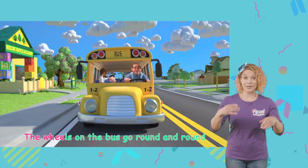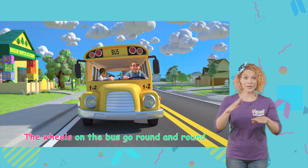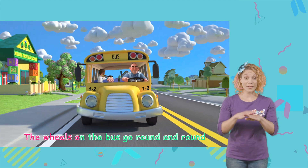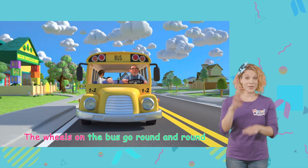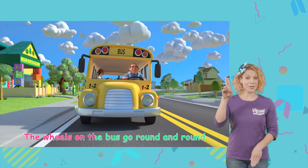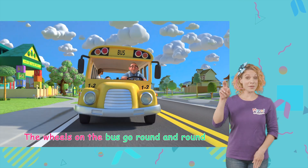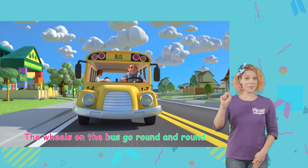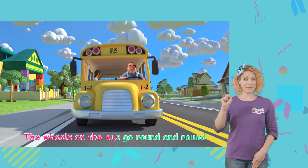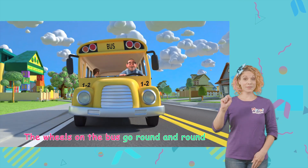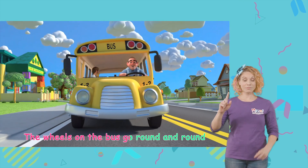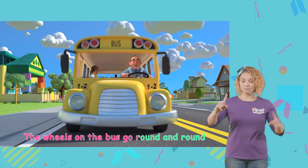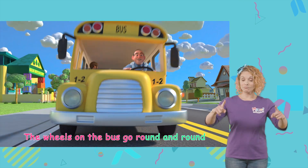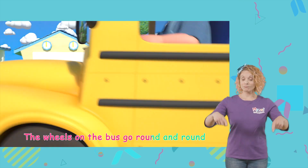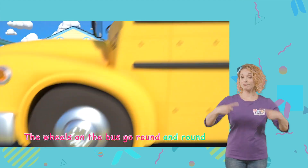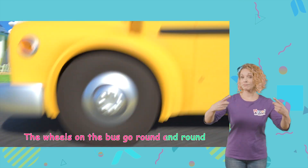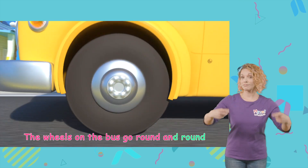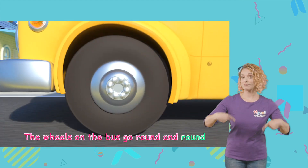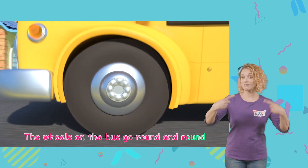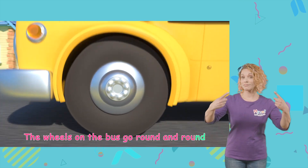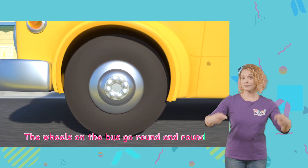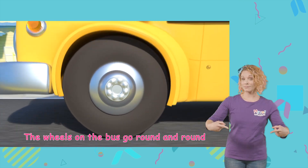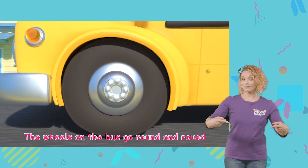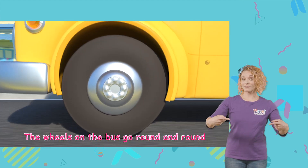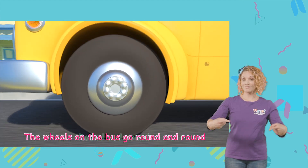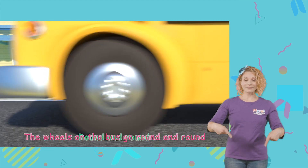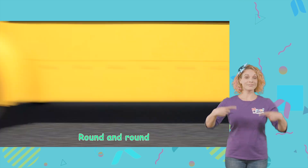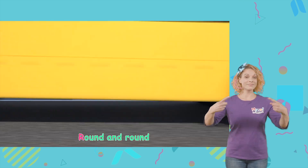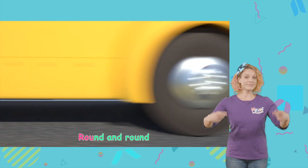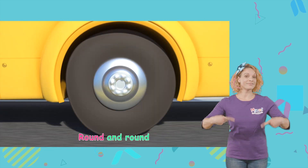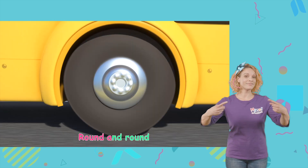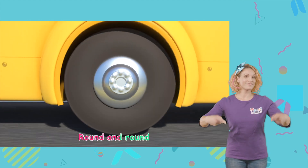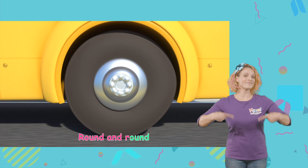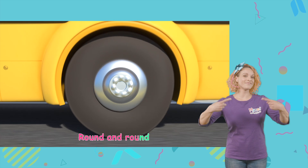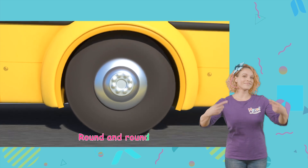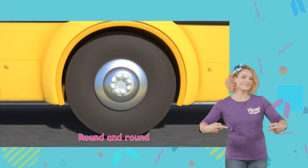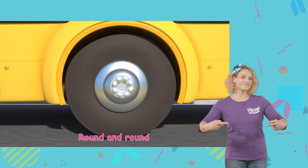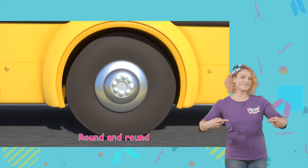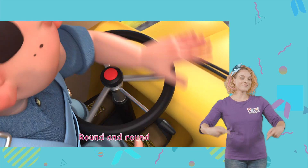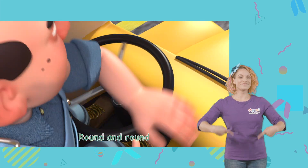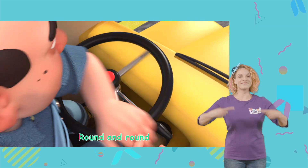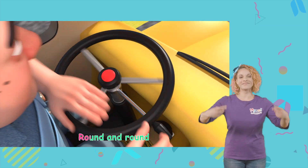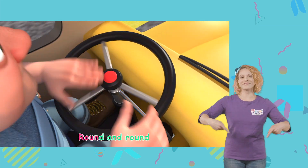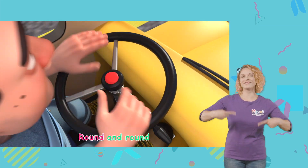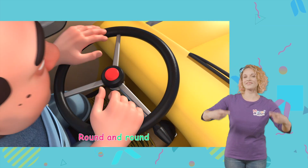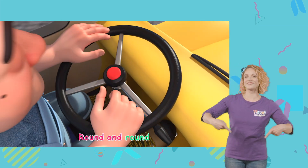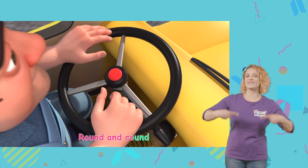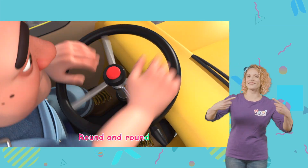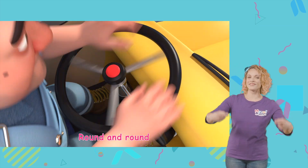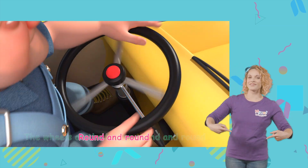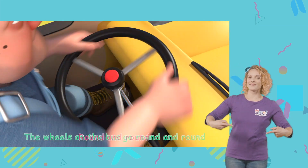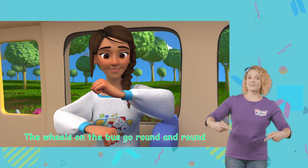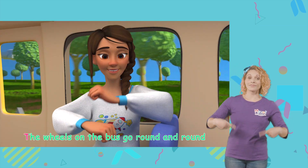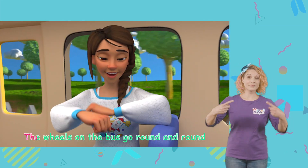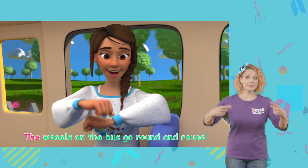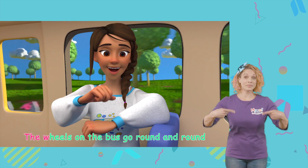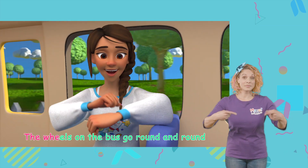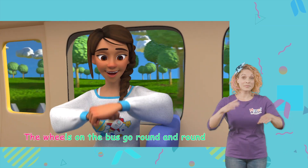wheels on the bus go round and round, round and round, round and round. The wheels on